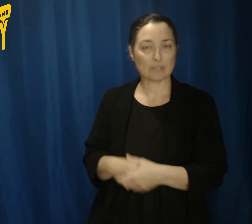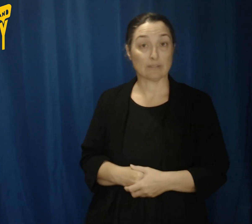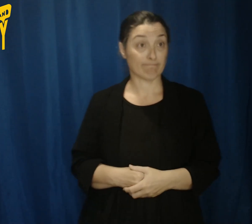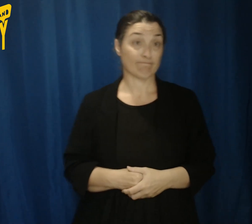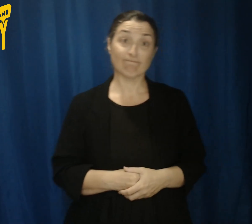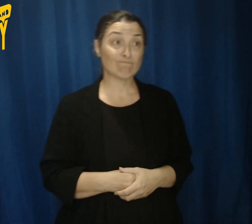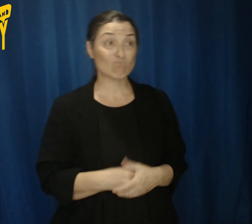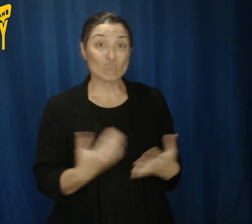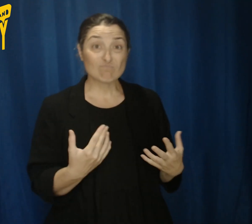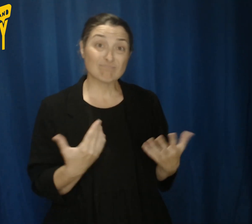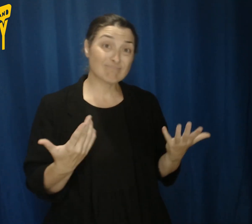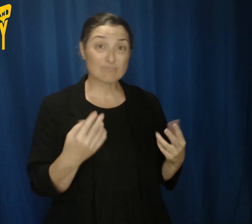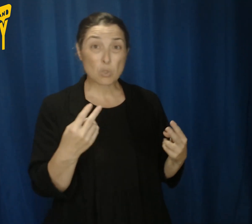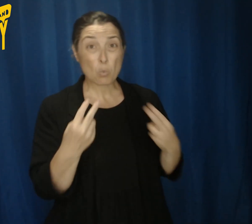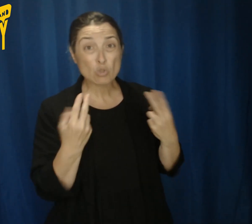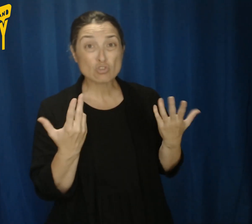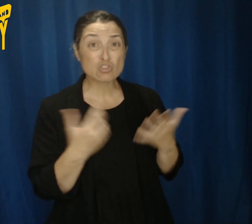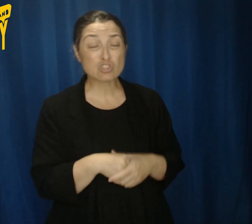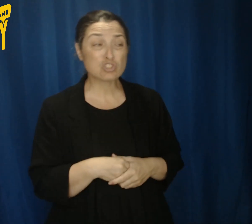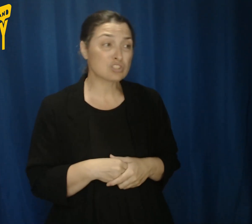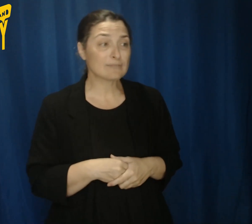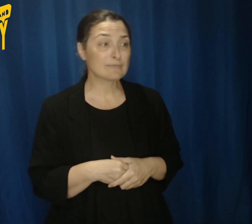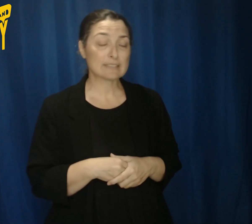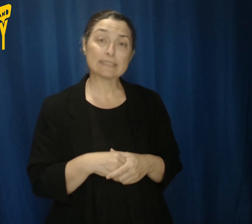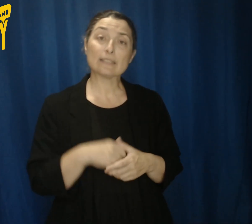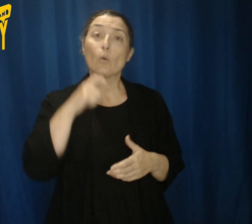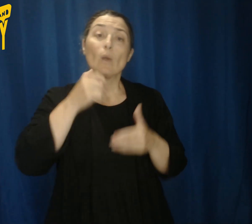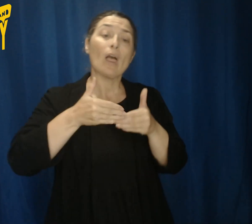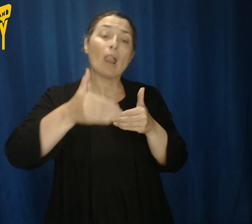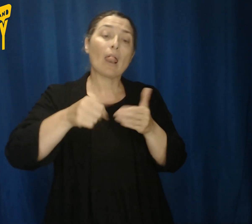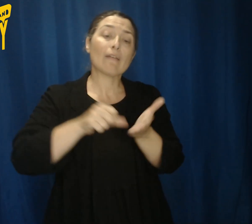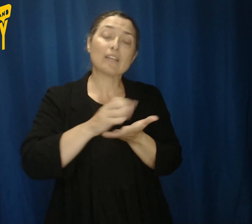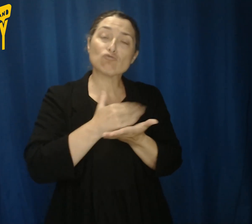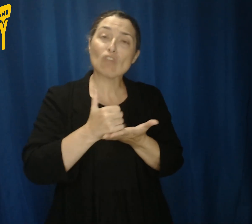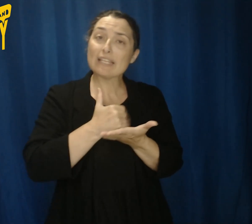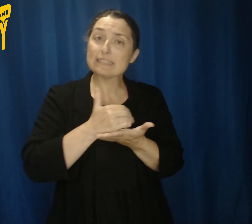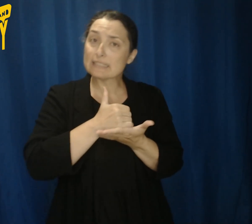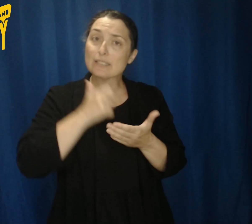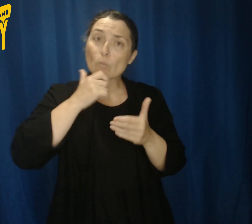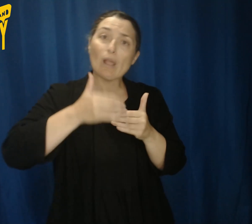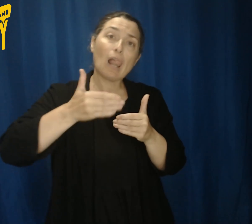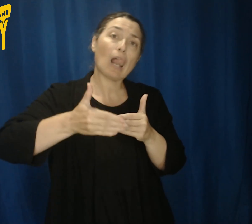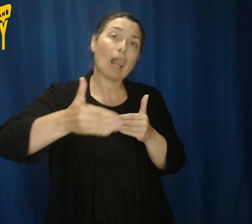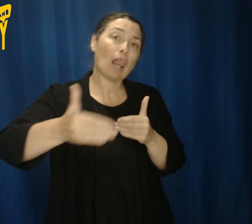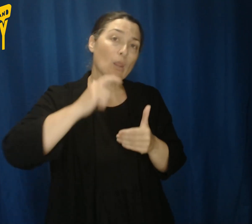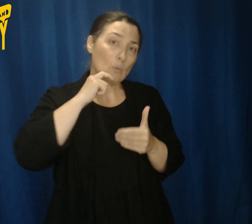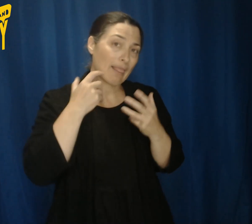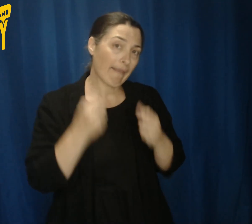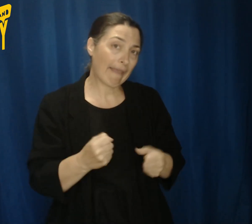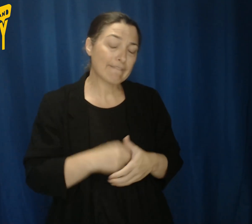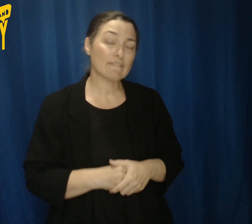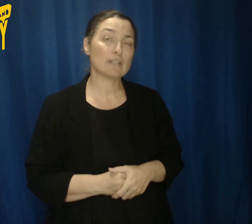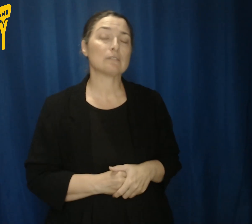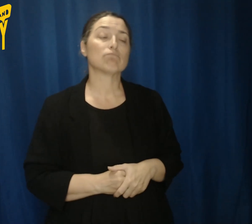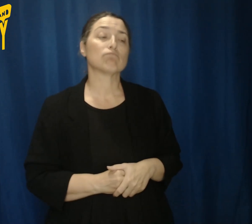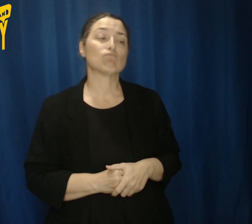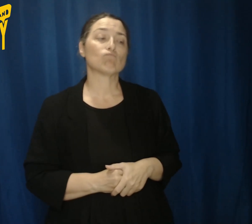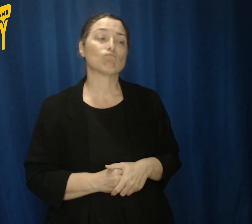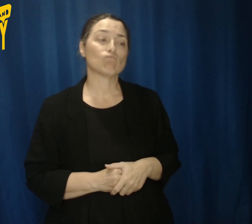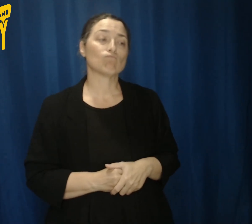space. Like we will be doing some fundraising as this particular year goes on. And